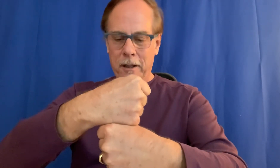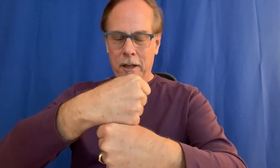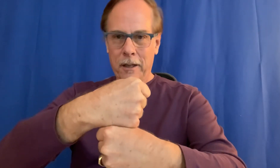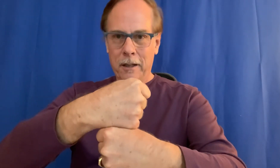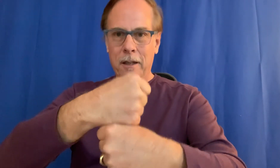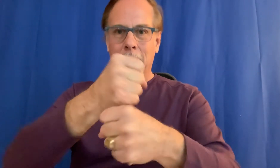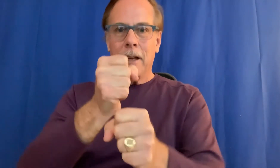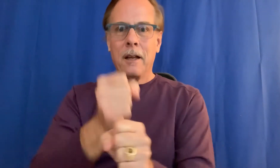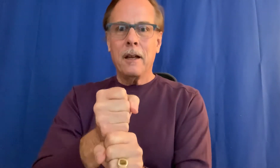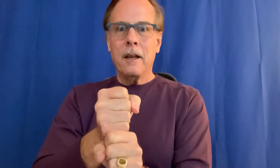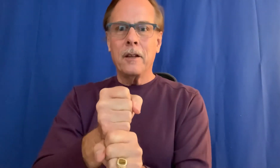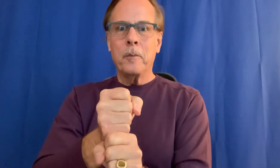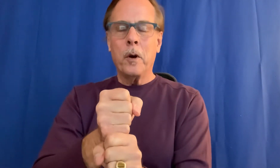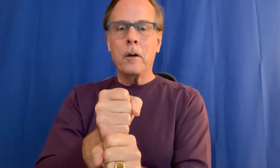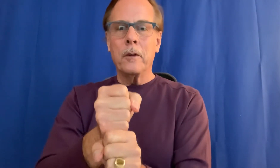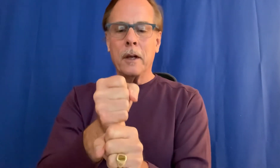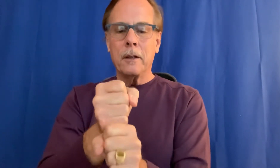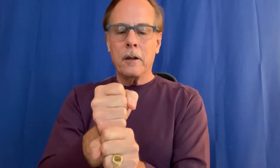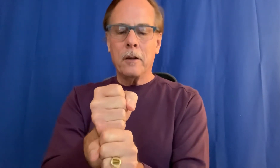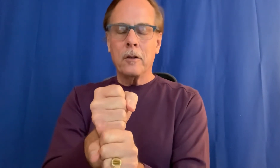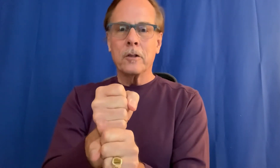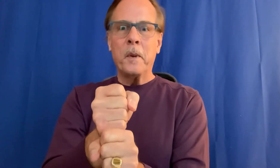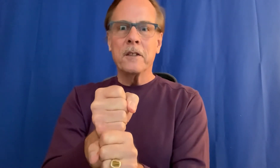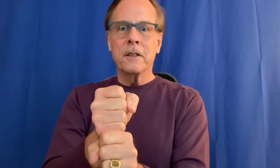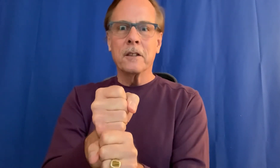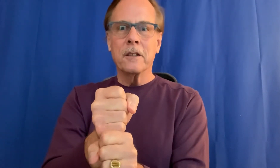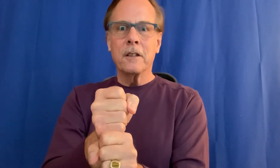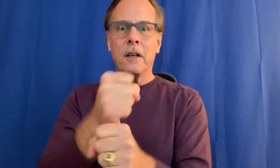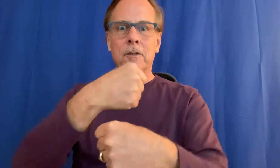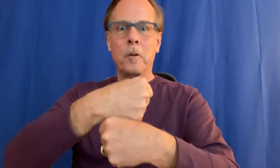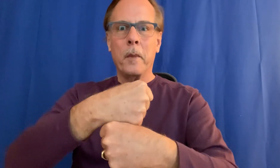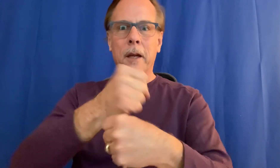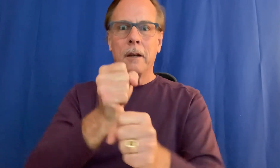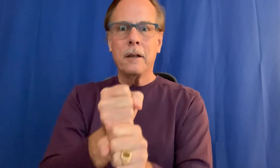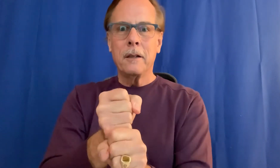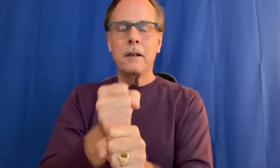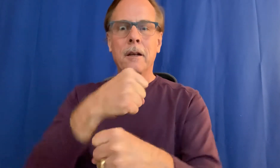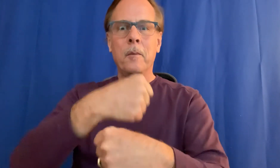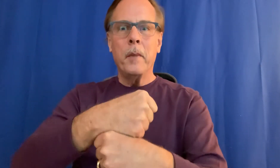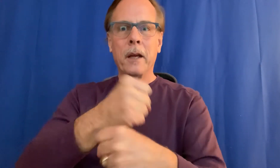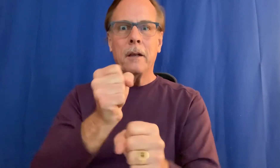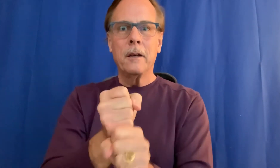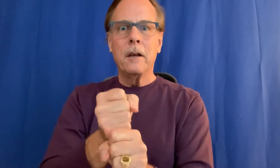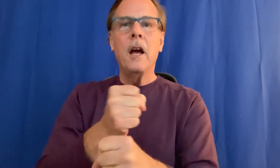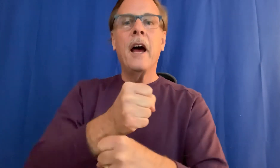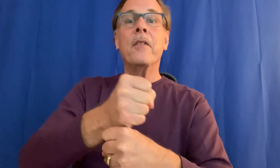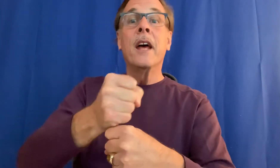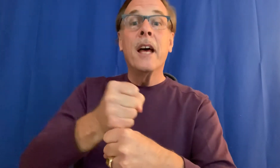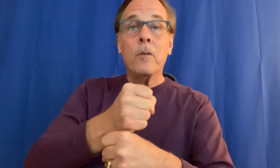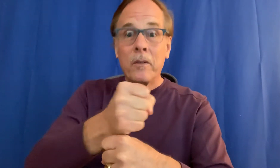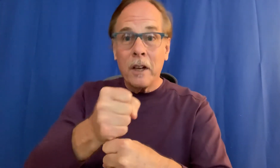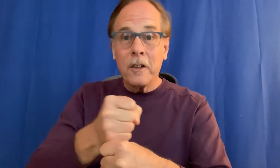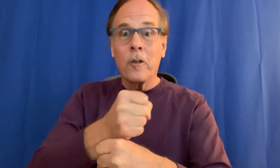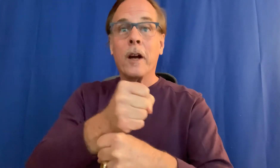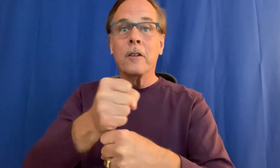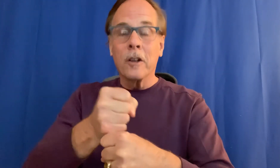that, and then there's facing to the side. So make, and then we've got the